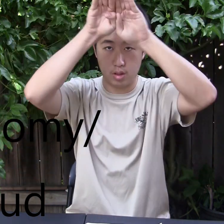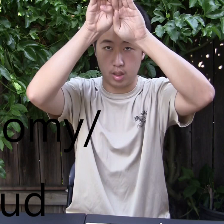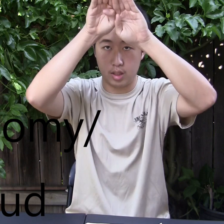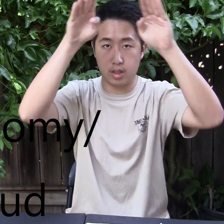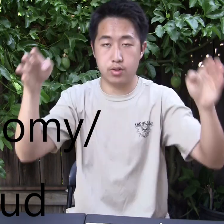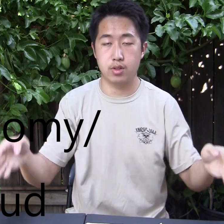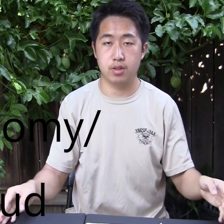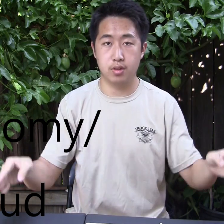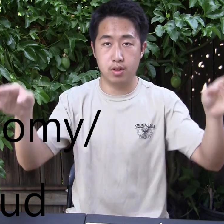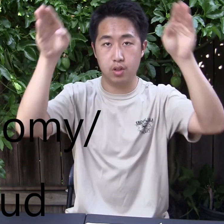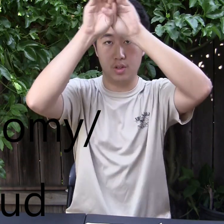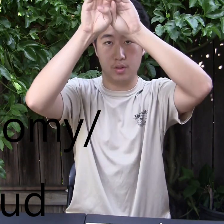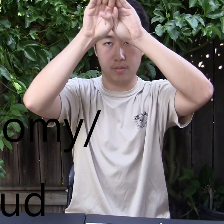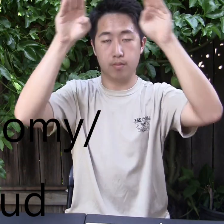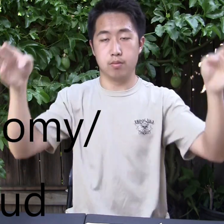like this.